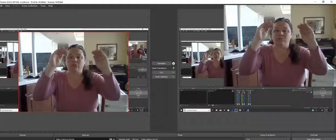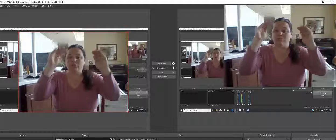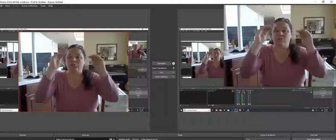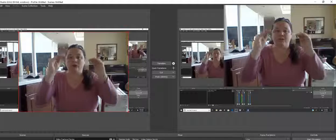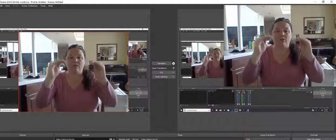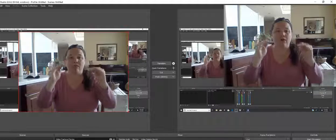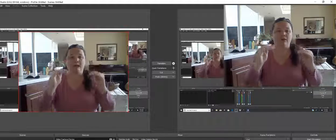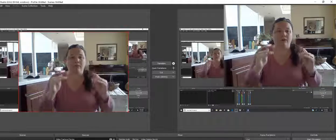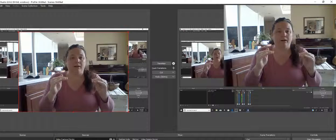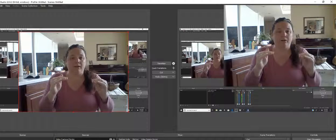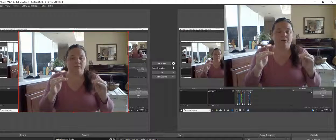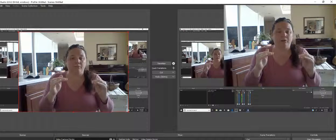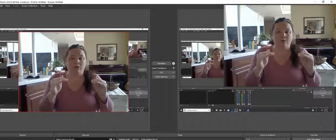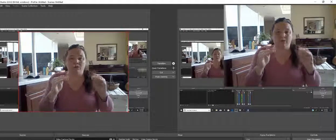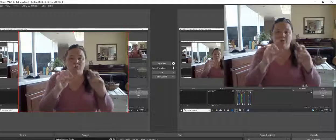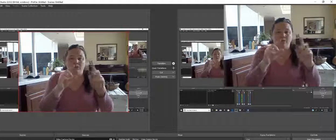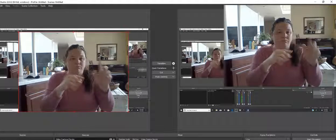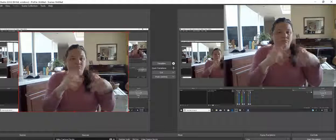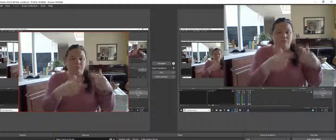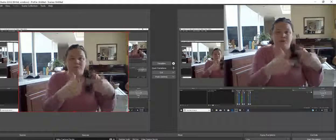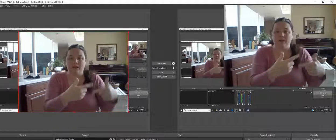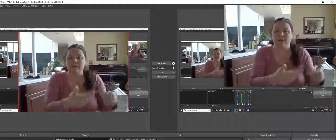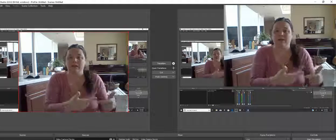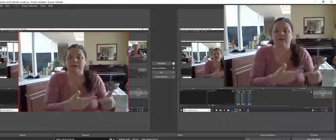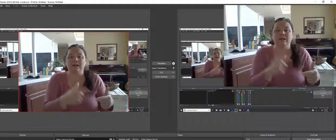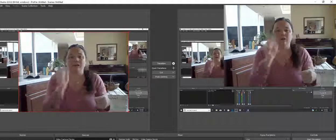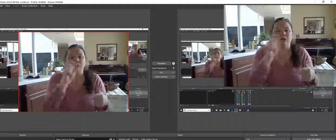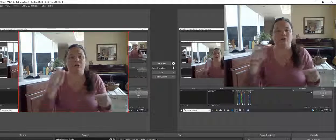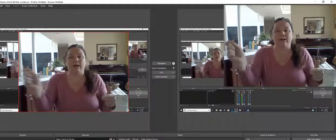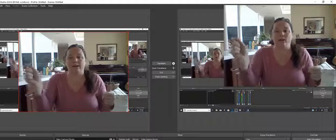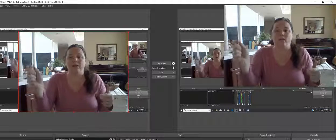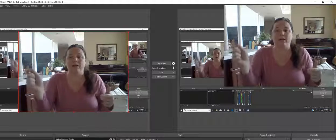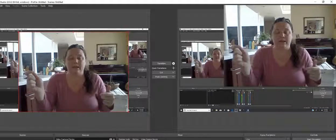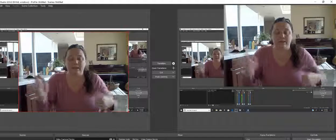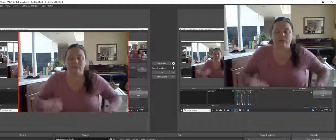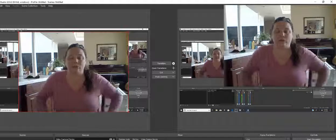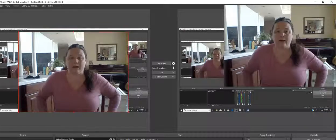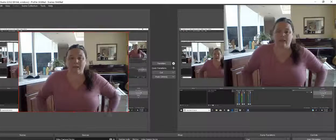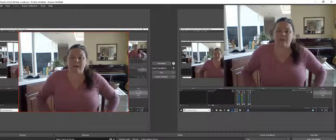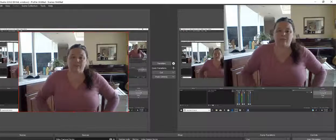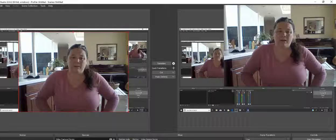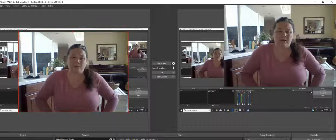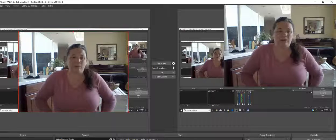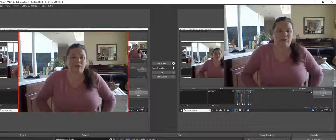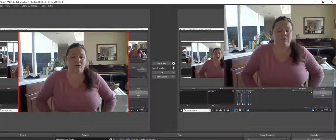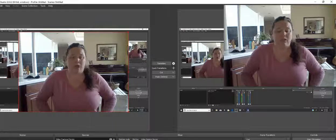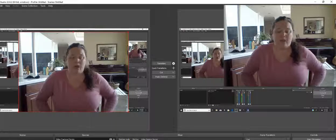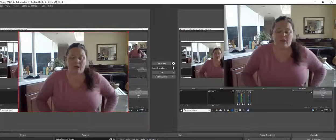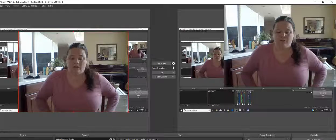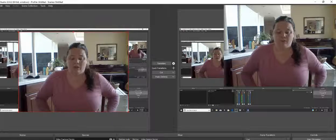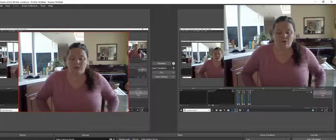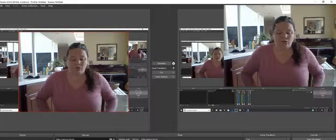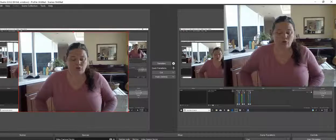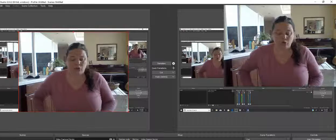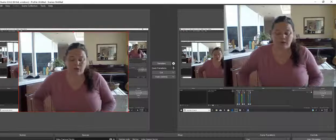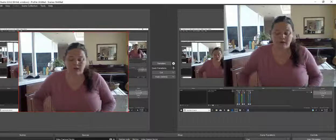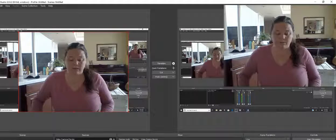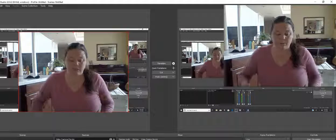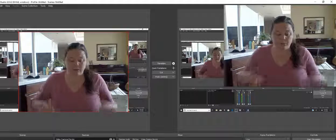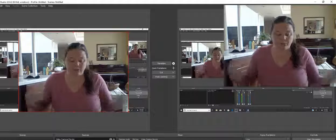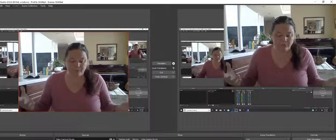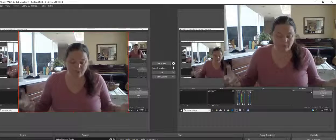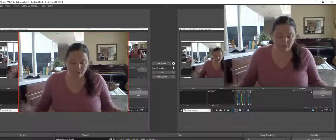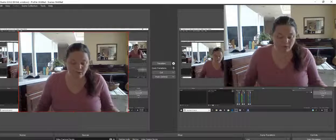test. It's just going to be straight vocabulary, where I'm going to just put out these signs and you're going to write down what it is. So try to learn how to spell these words. If you're not sure